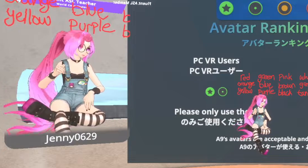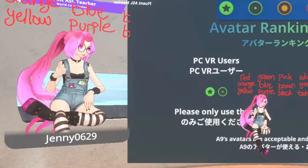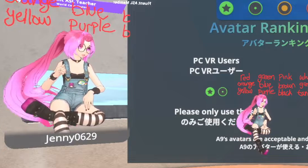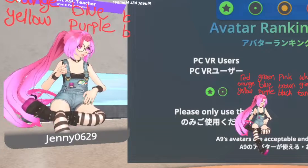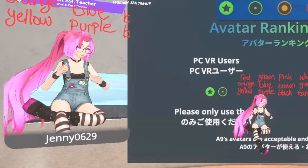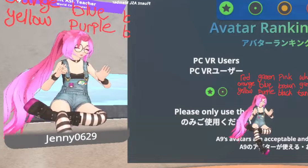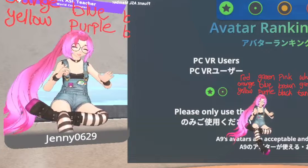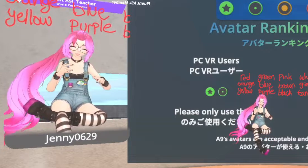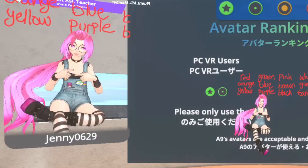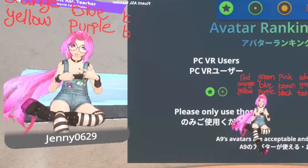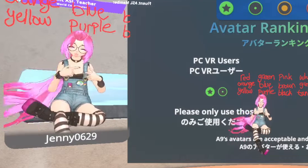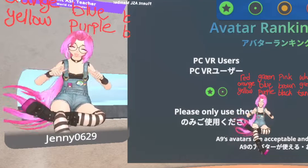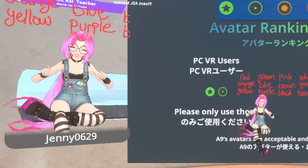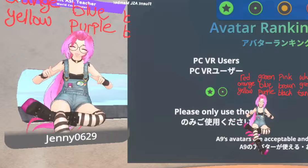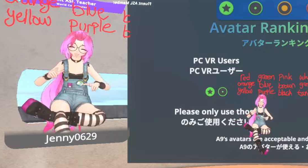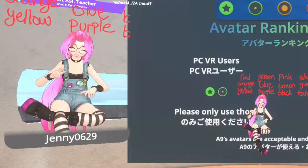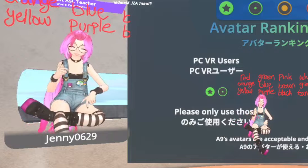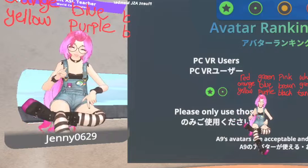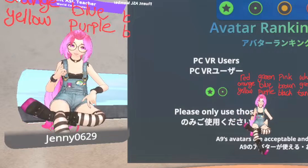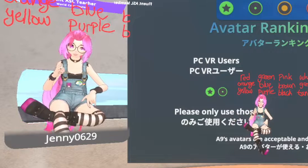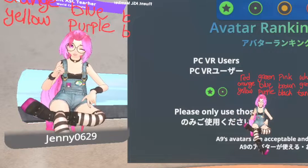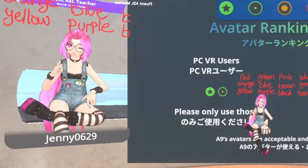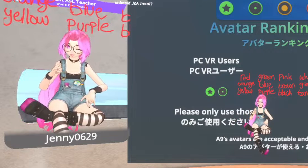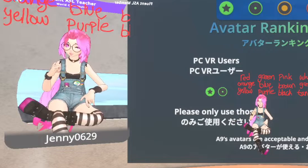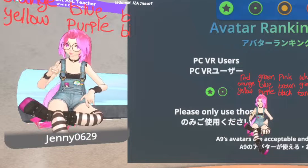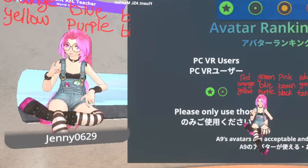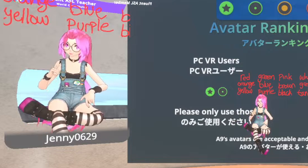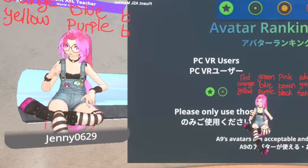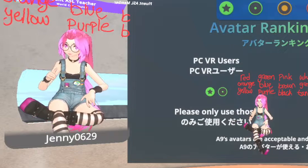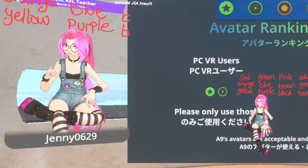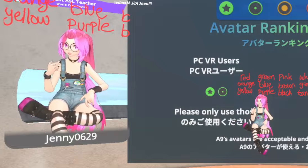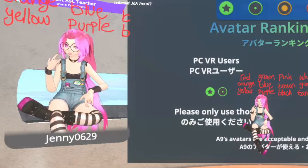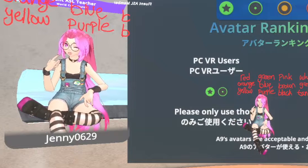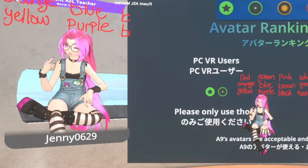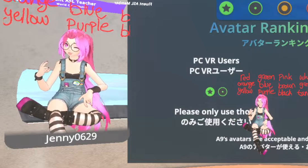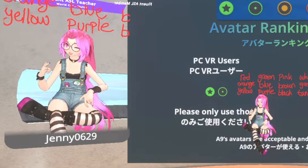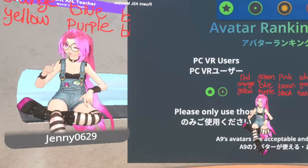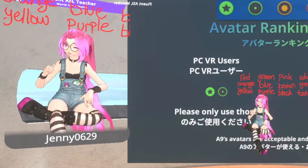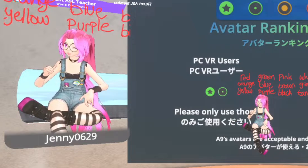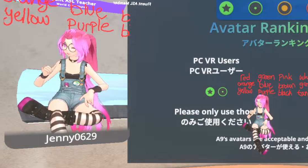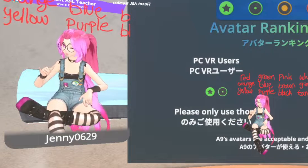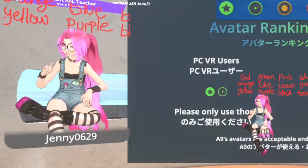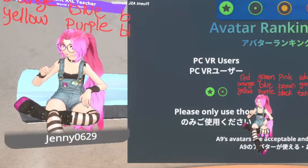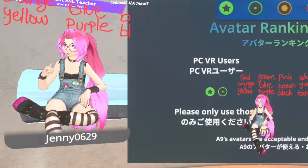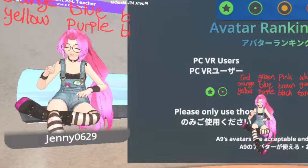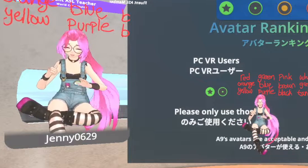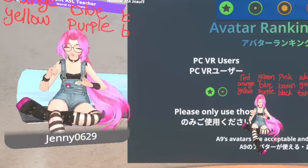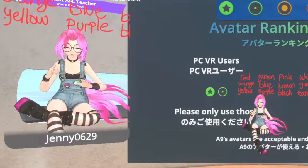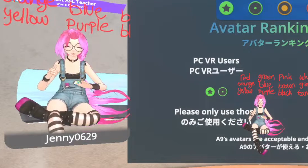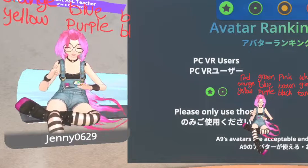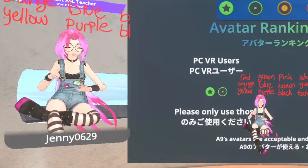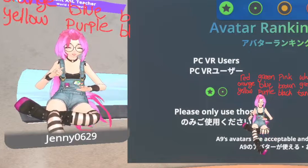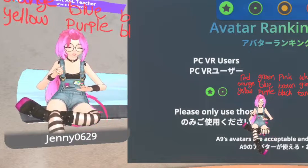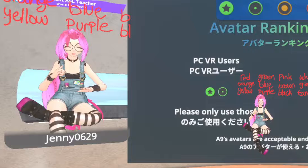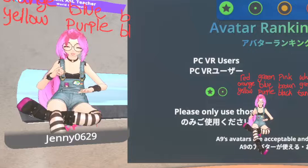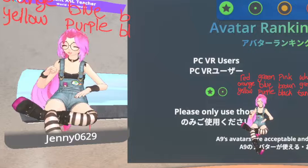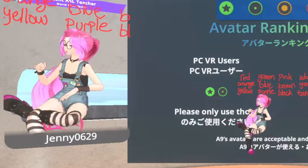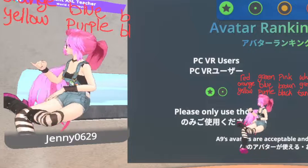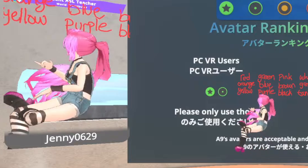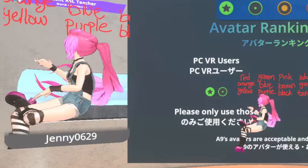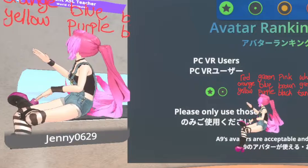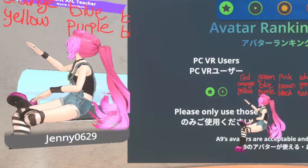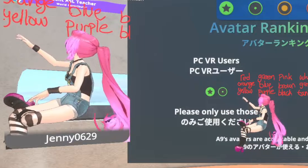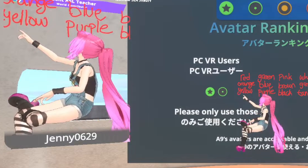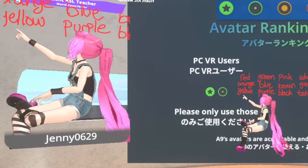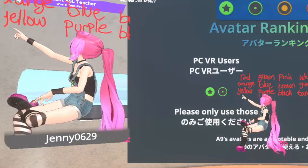shaka. Okay, but in sign language, this is yellow. All right, I live in California, but it's okay. I'm able to pardon